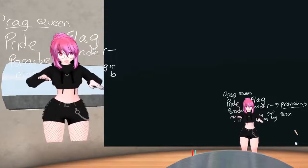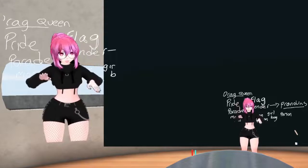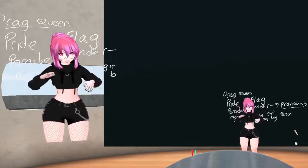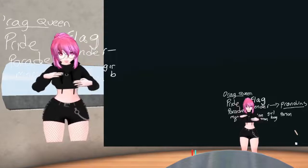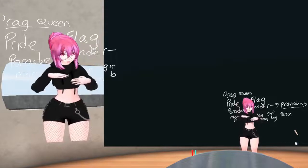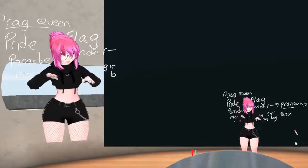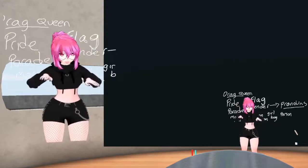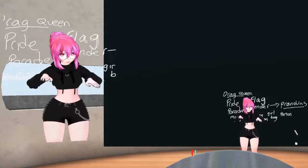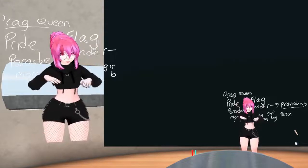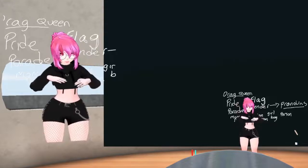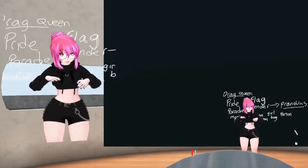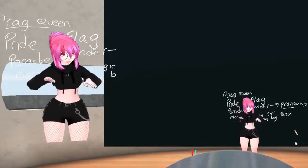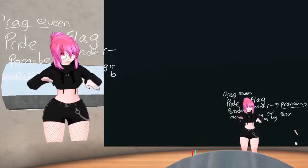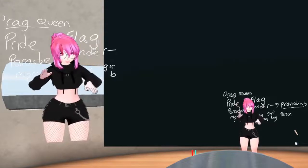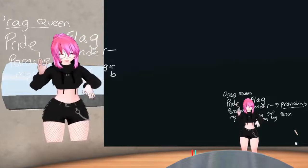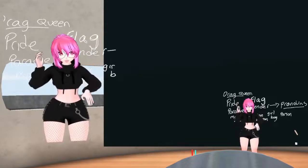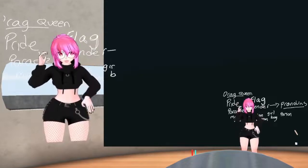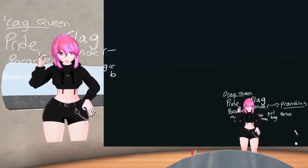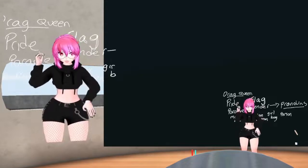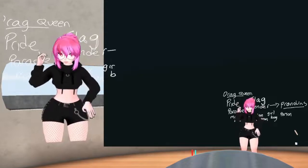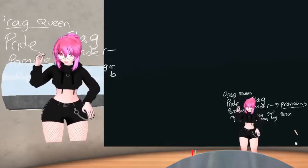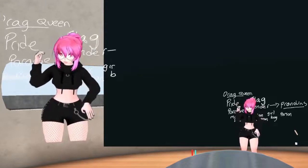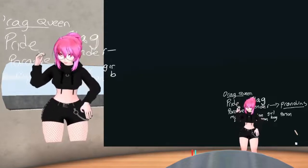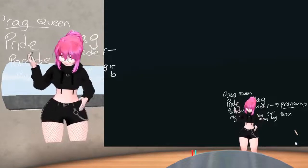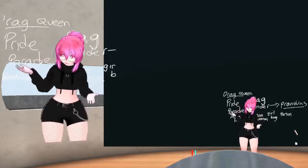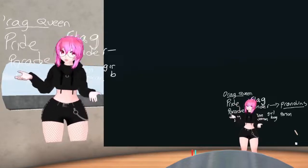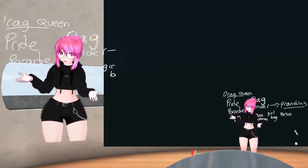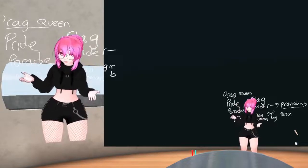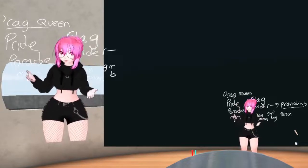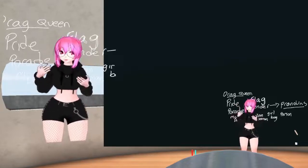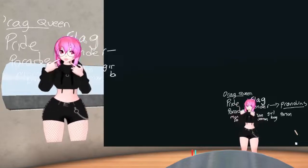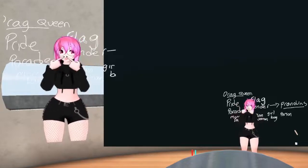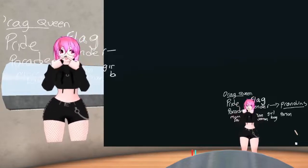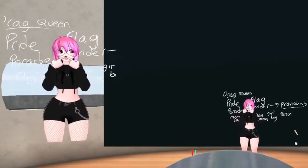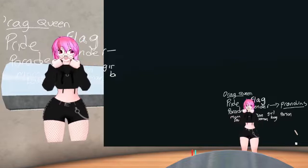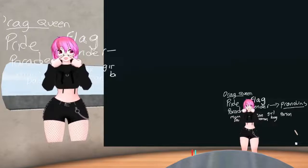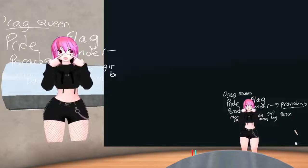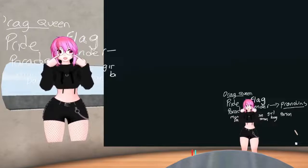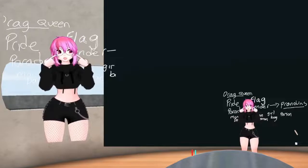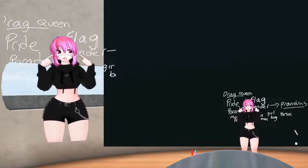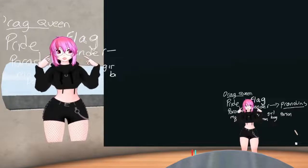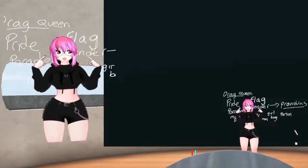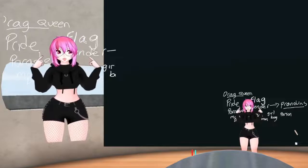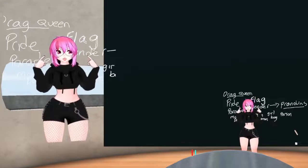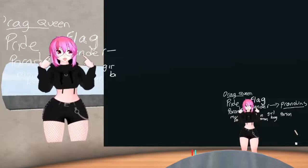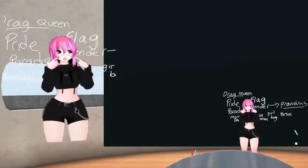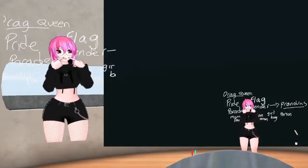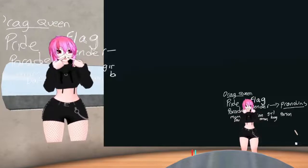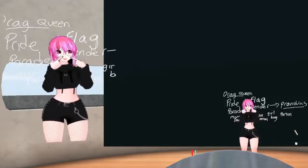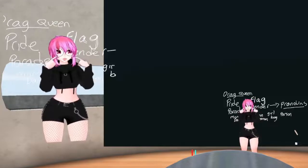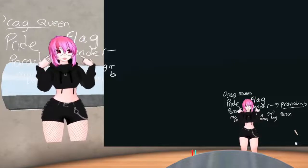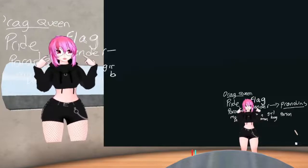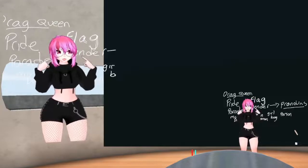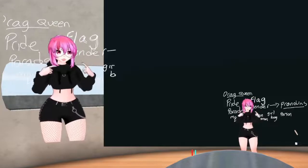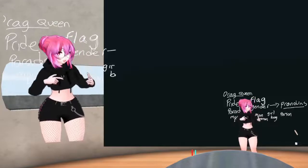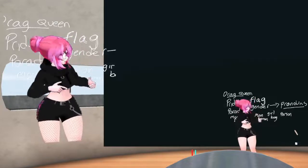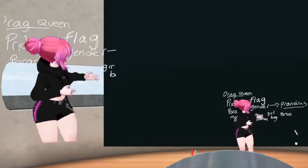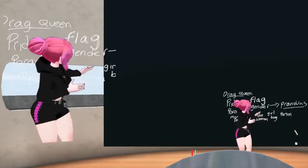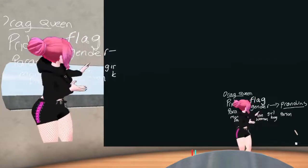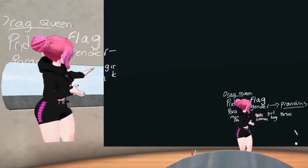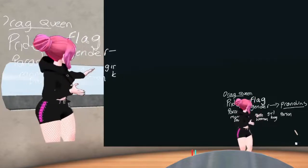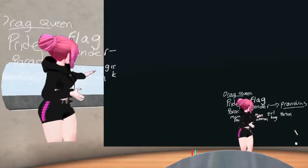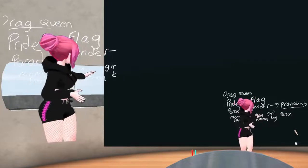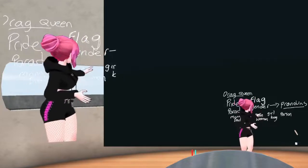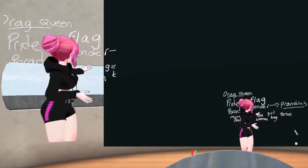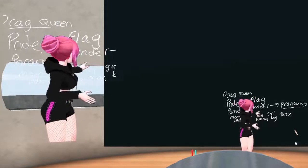just gender neutral cousin, you're not specifying, it's in the middle, right? So it's all about that imaginary line right in between.